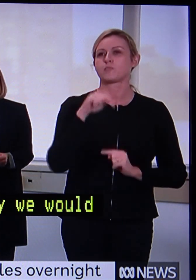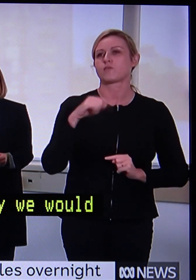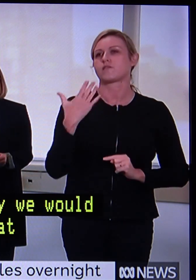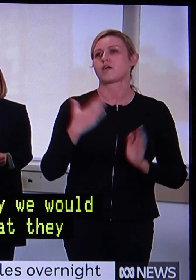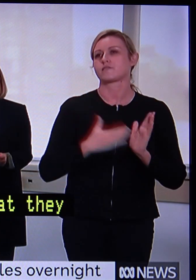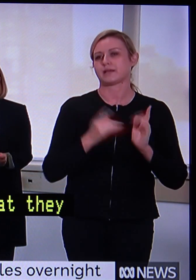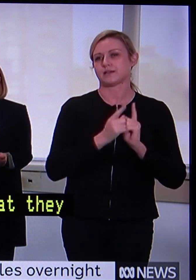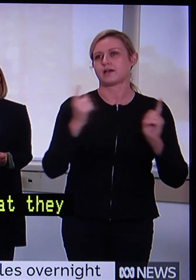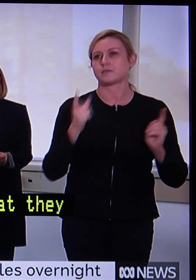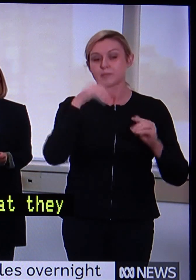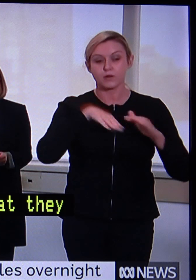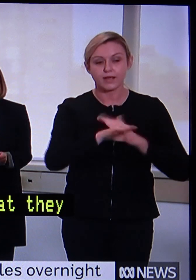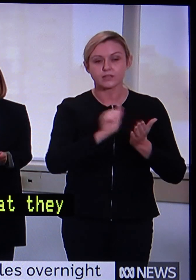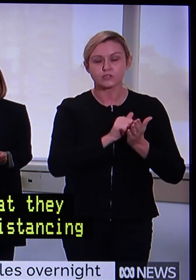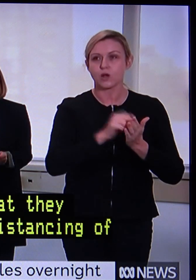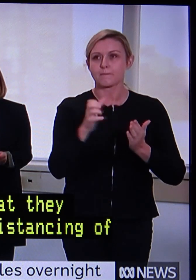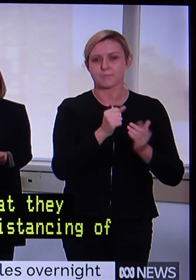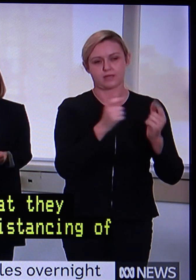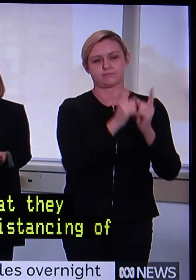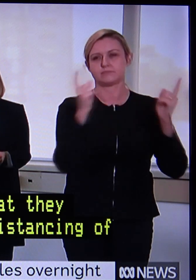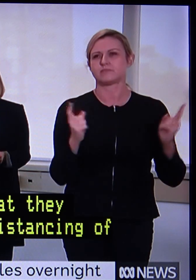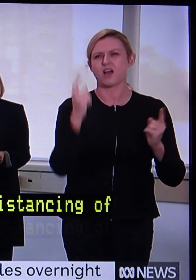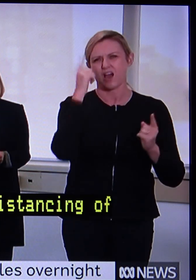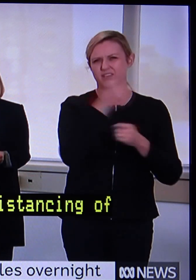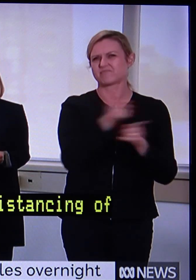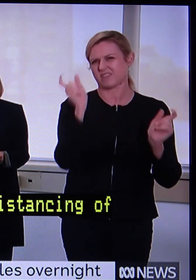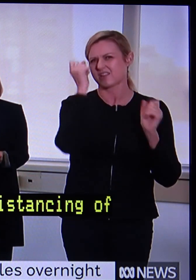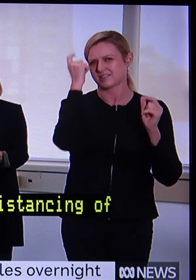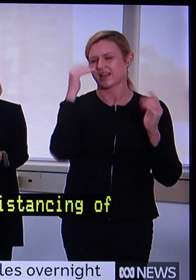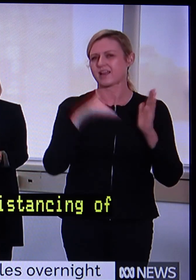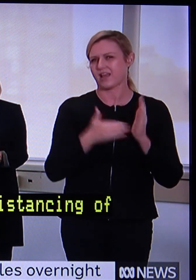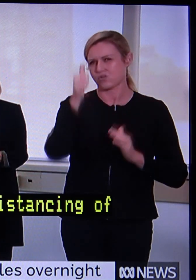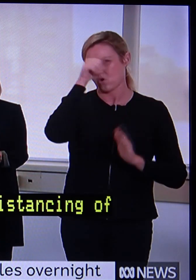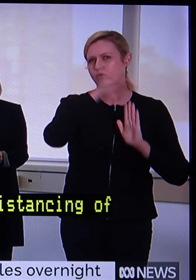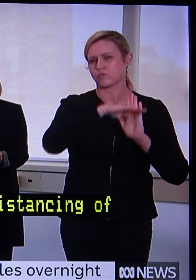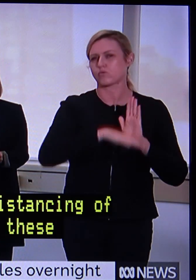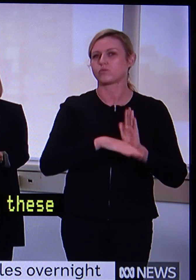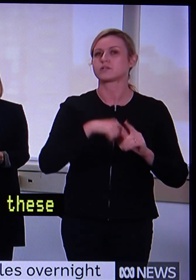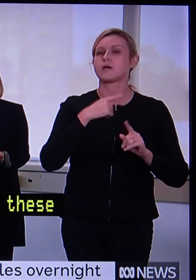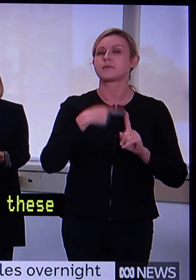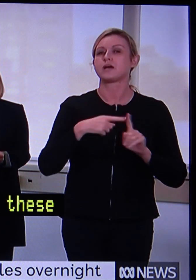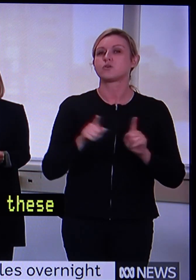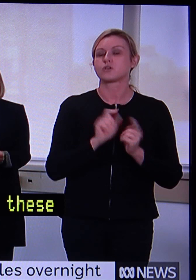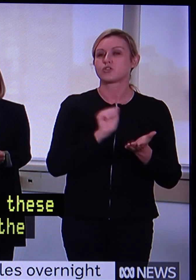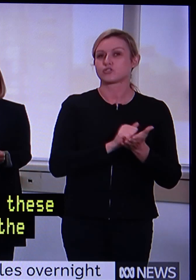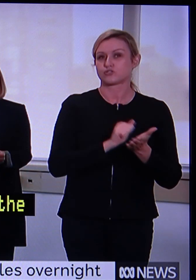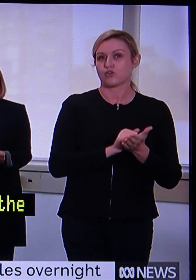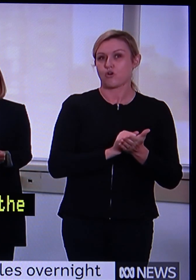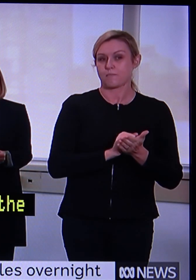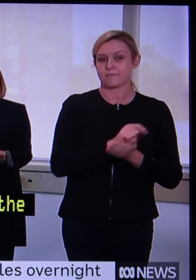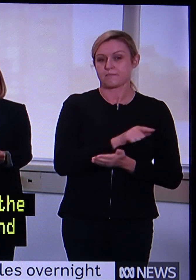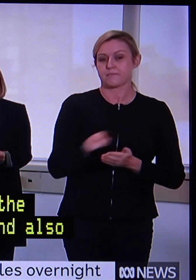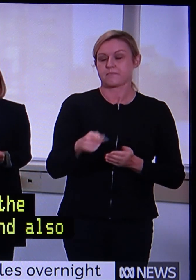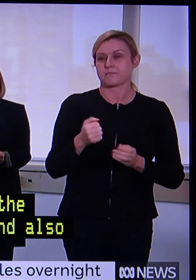people go into these retail outlets. I think the community gets that now, and also that the shops, the retail shops, will ensure that